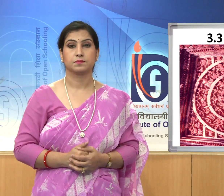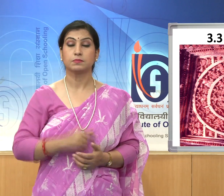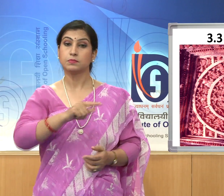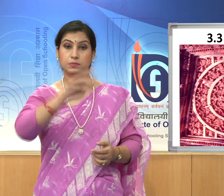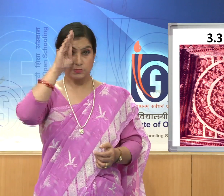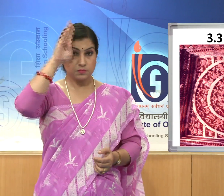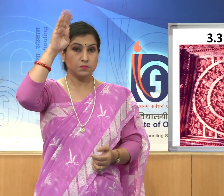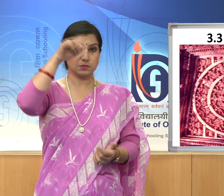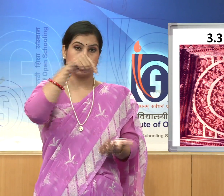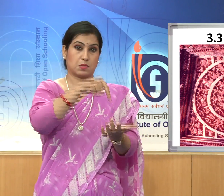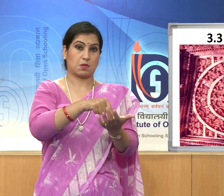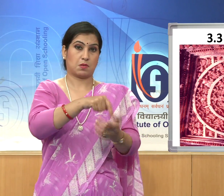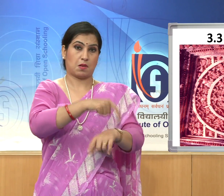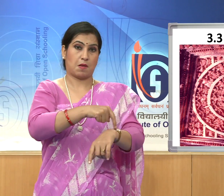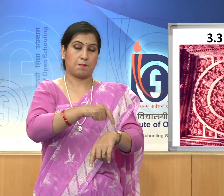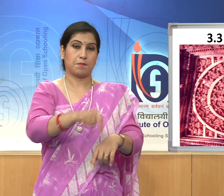of the kingdom